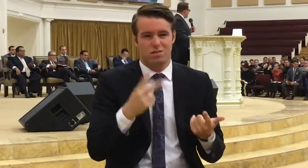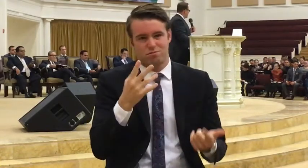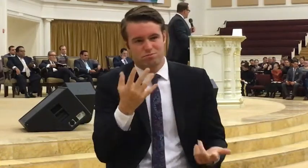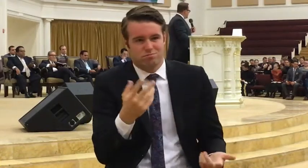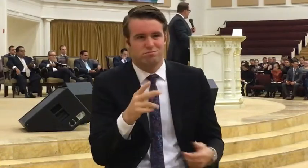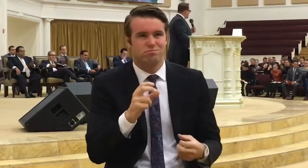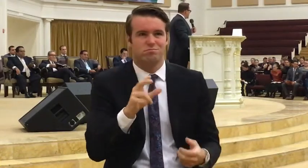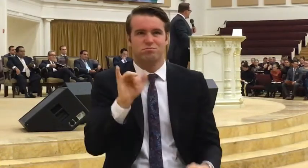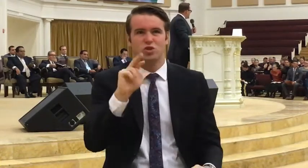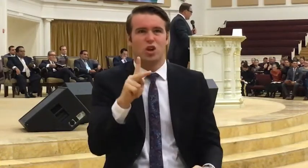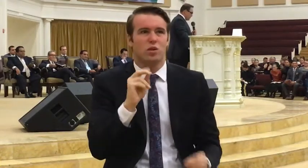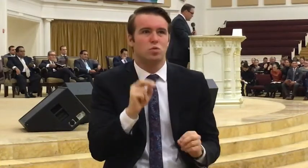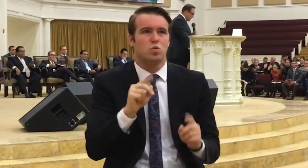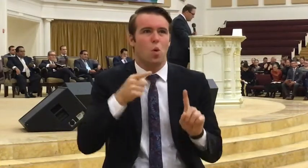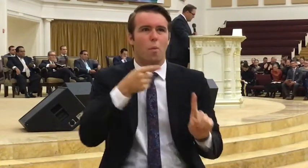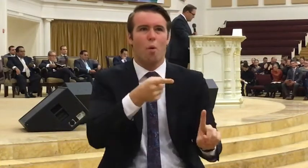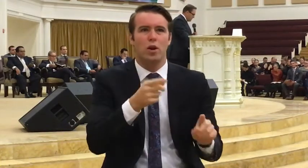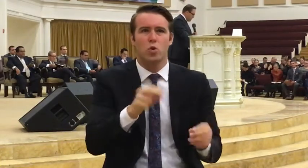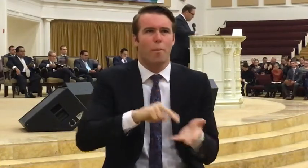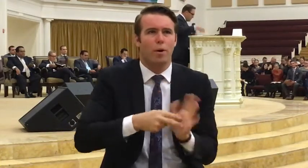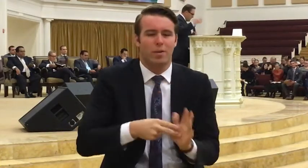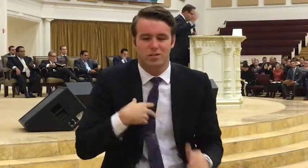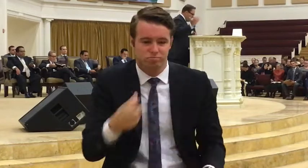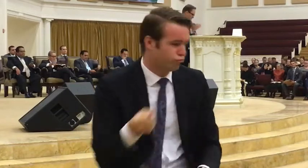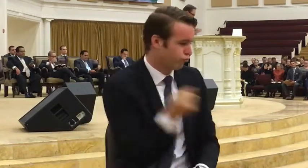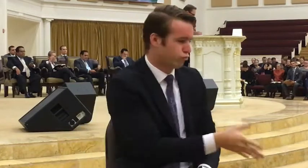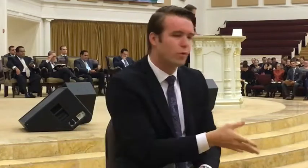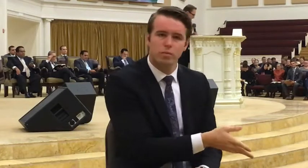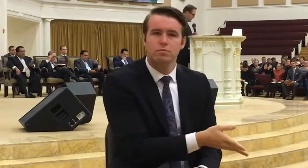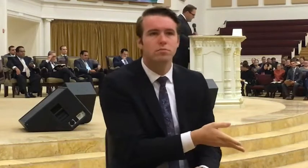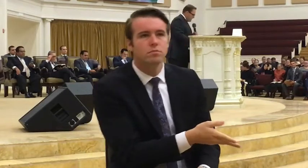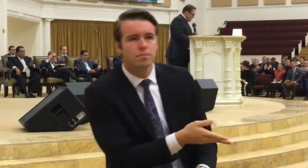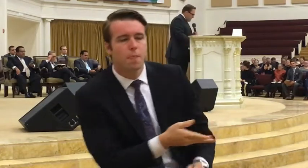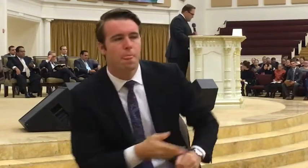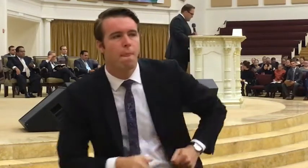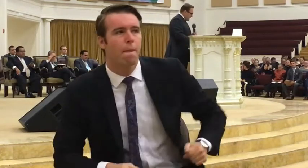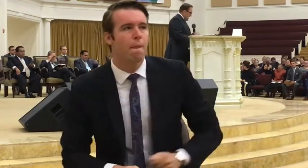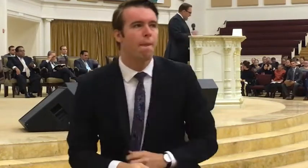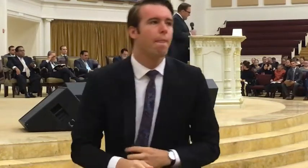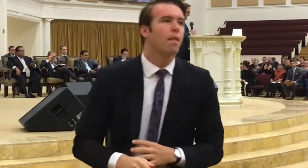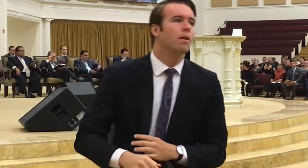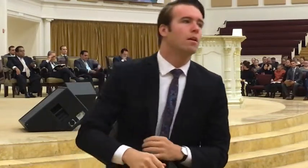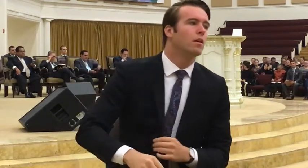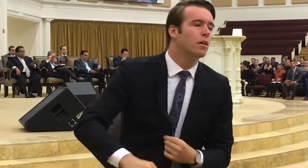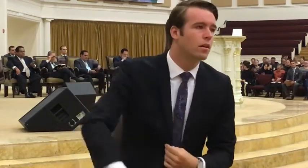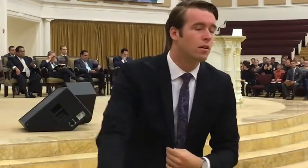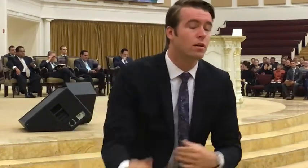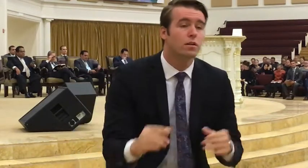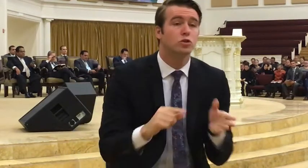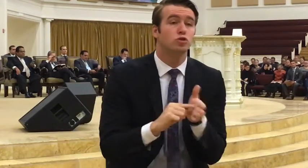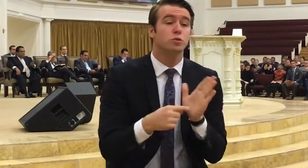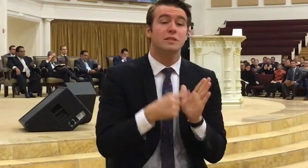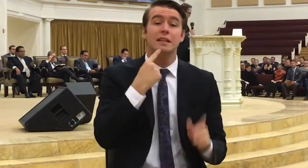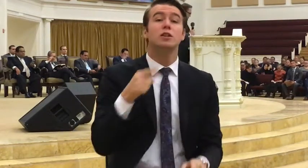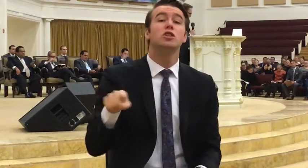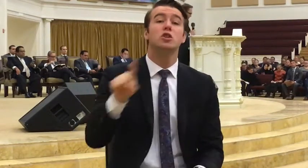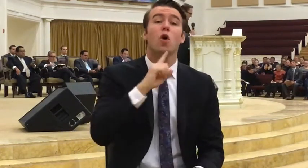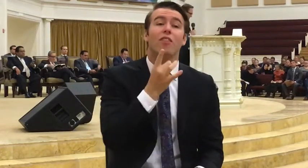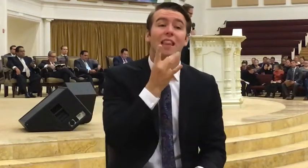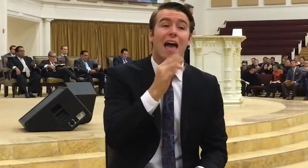have? It has no purpose whatsoever, so you get rid of it. "Ye are the light of the